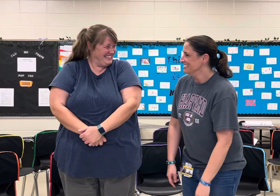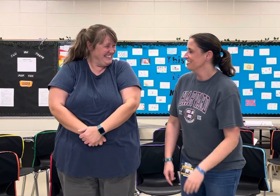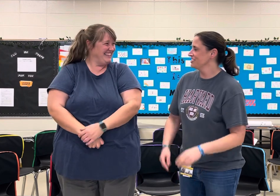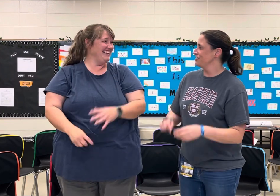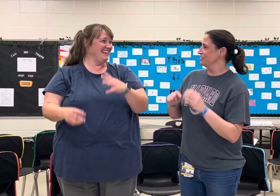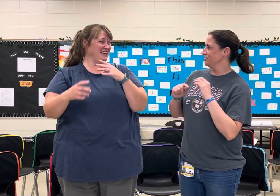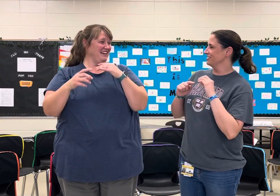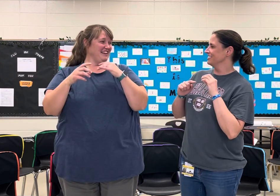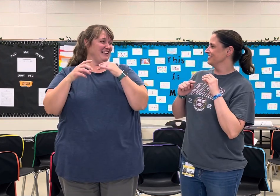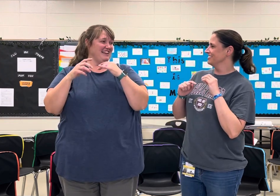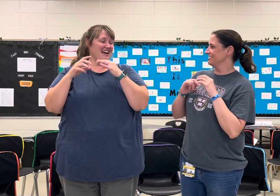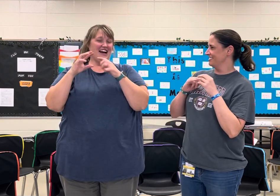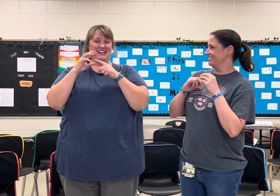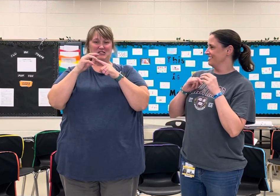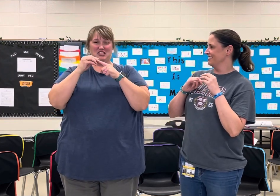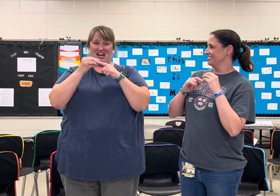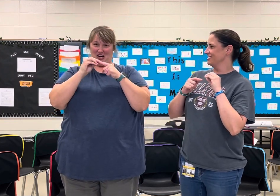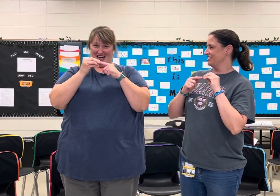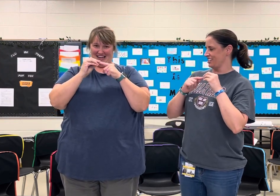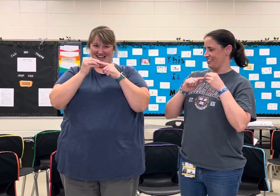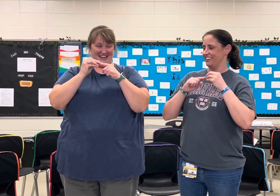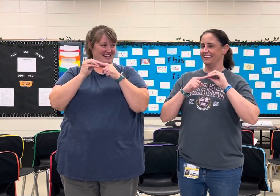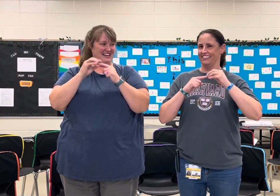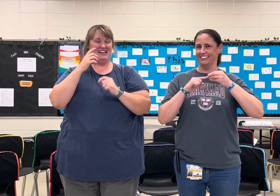Do you do I do cherry. cherry? Yeah.